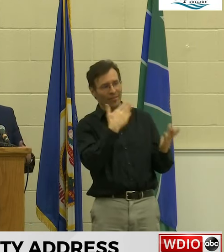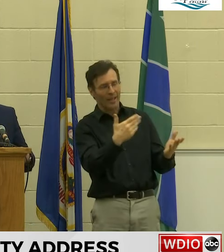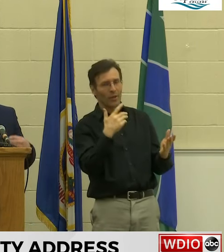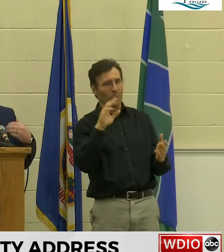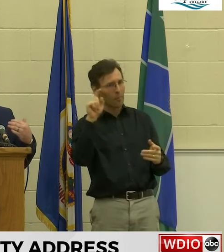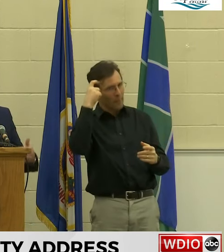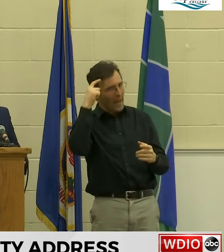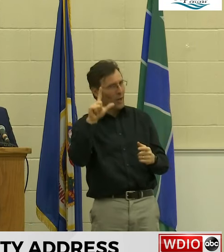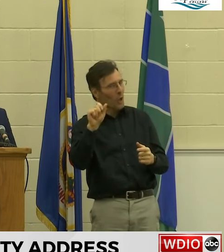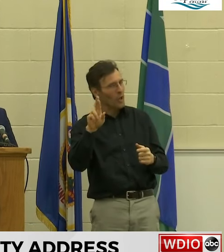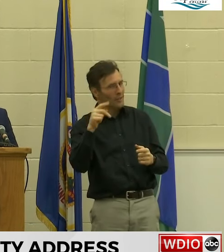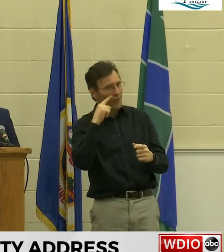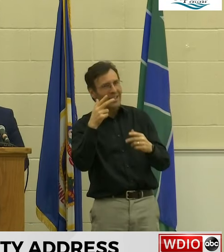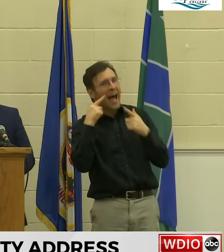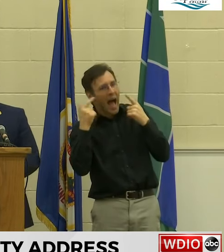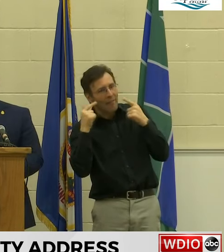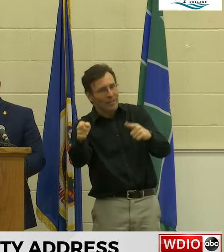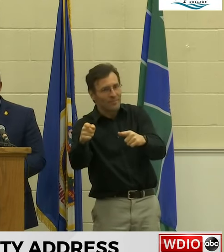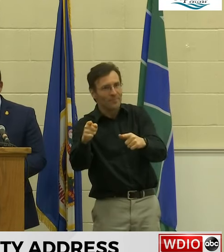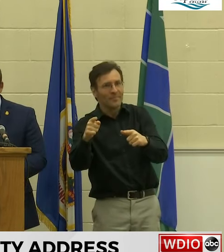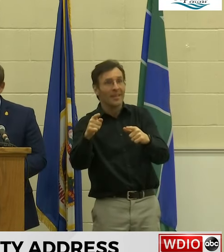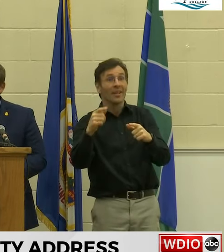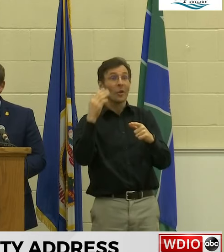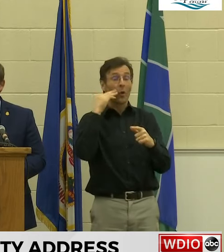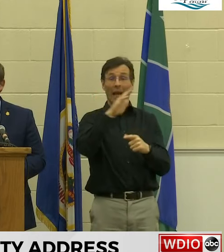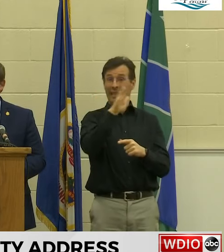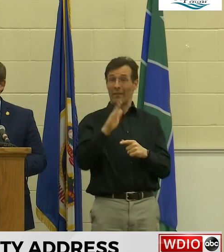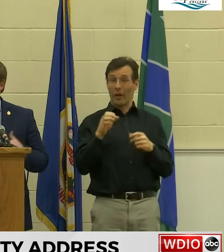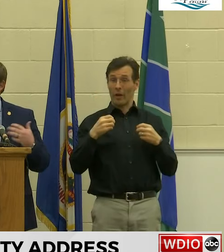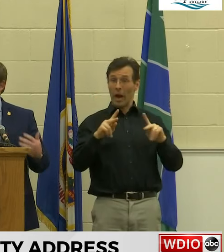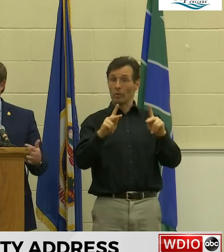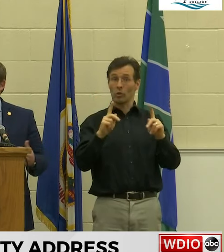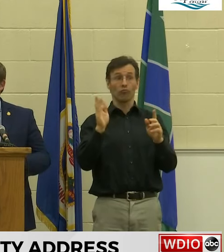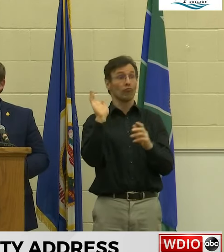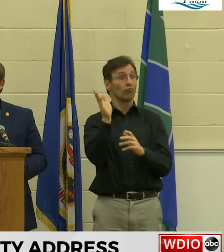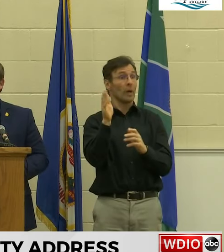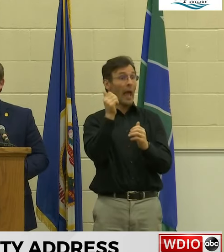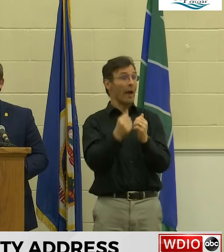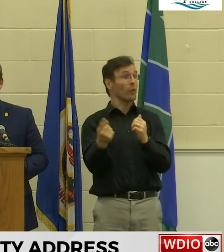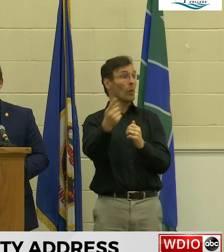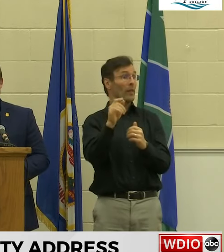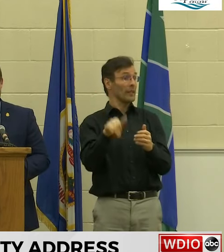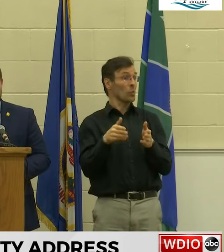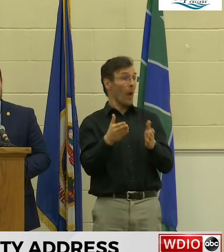thank you, Mayor Larson, knowing that I may never have the opportunity to address everybody in